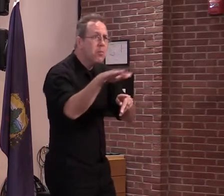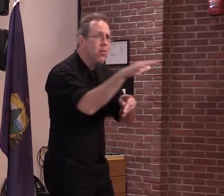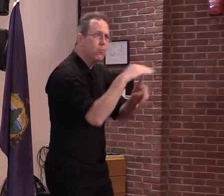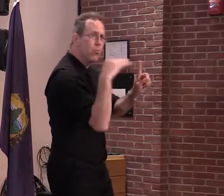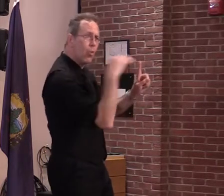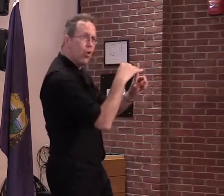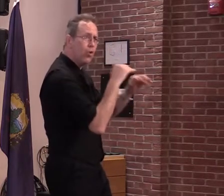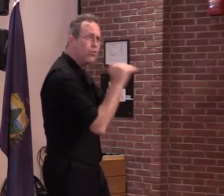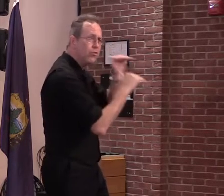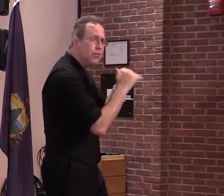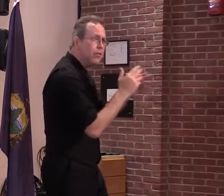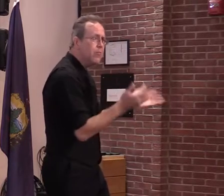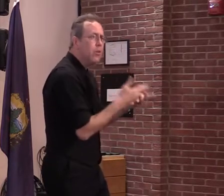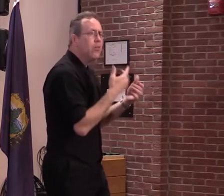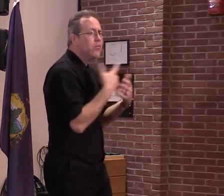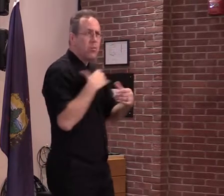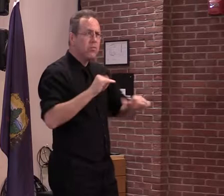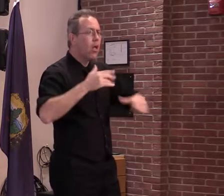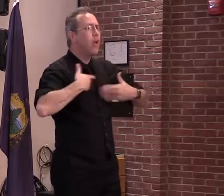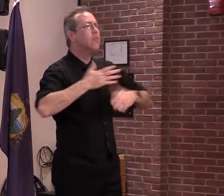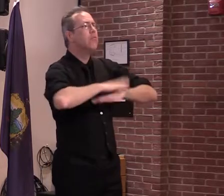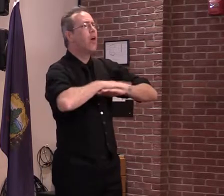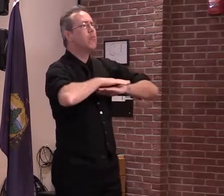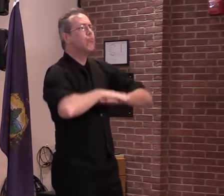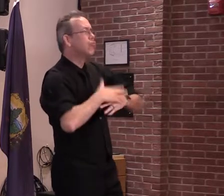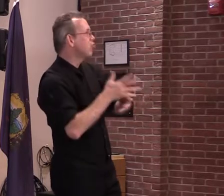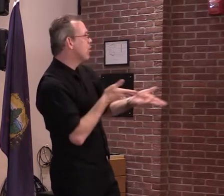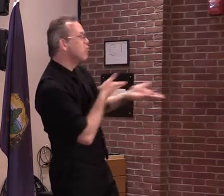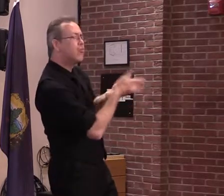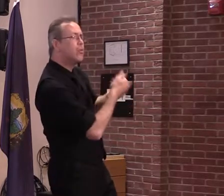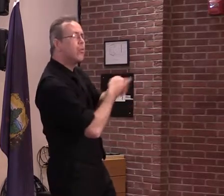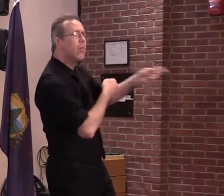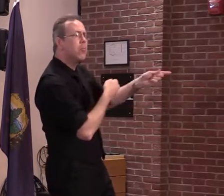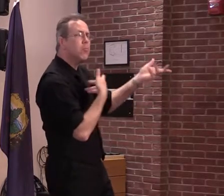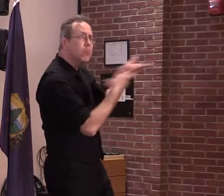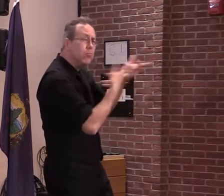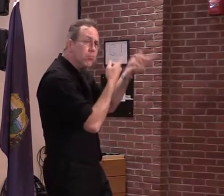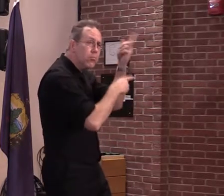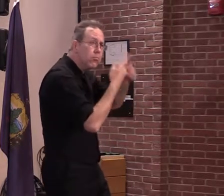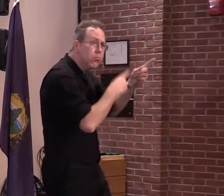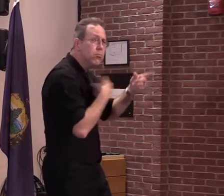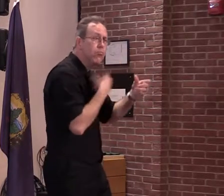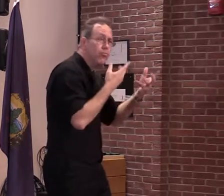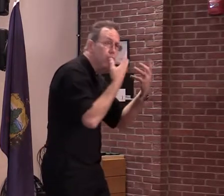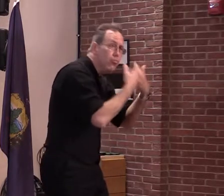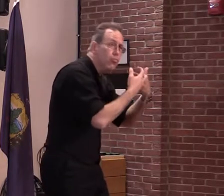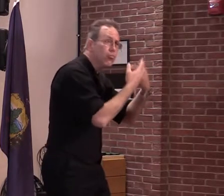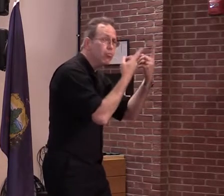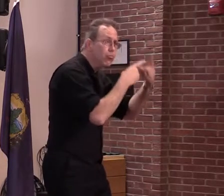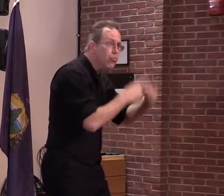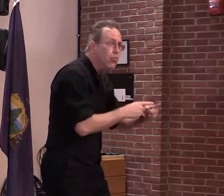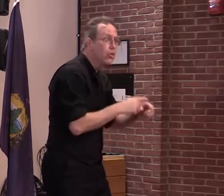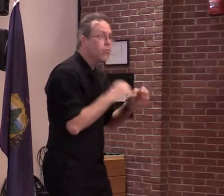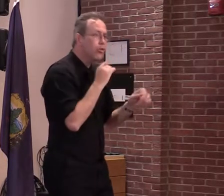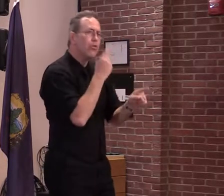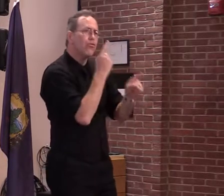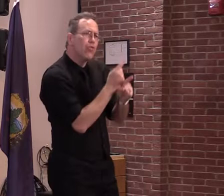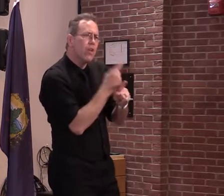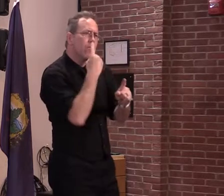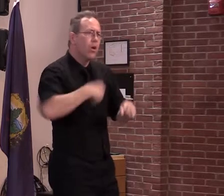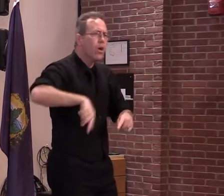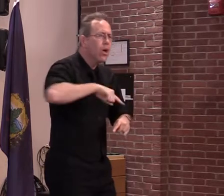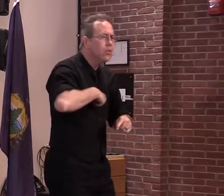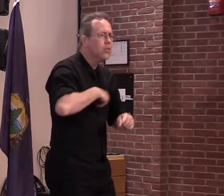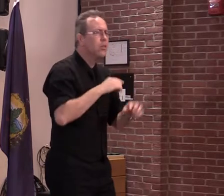still at the table, ready to do what I think is right, so we take full advantage of this once-in-a-lifetime